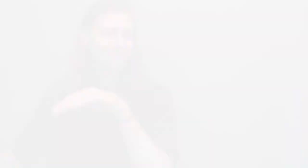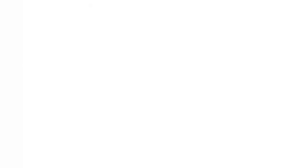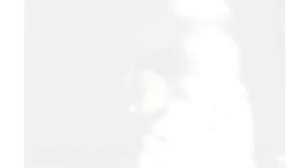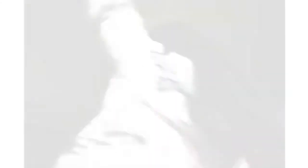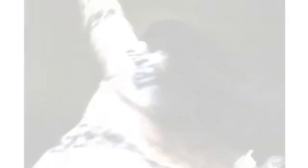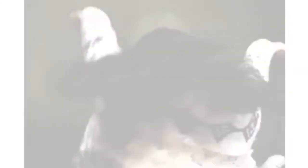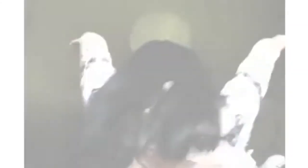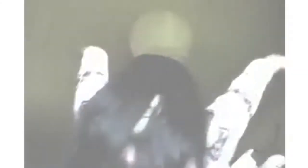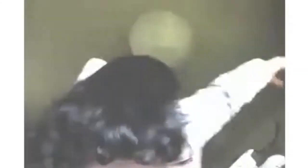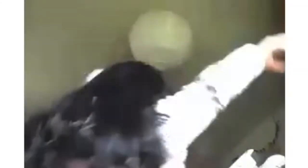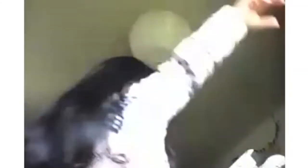it.